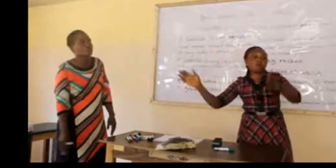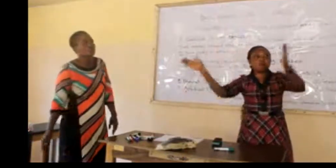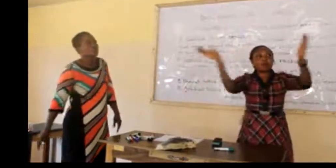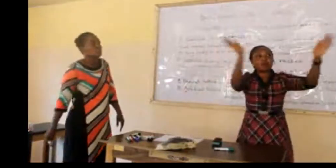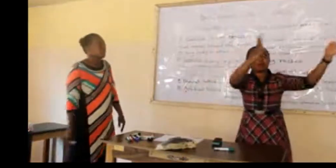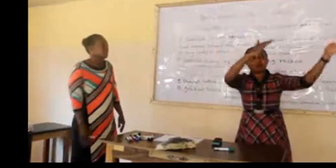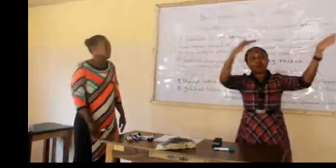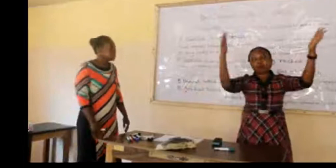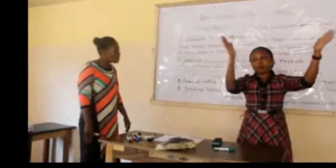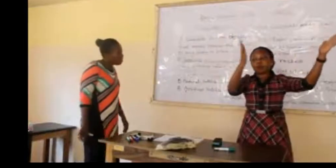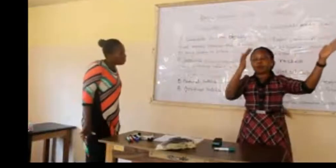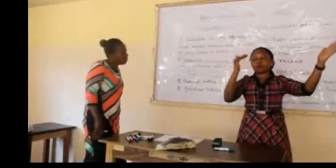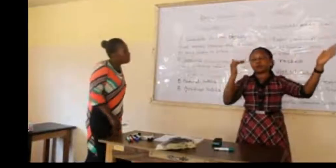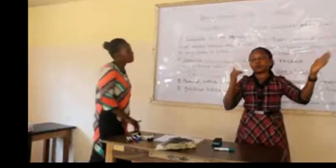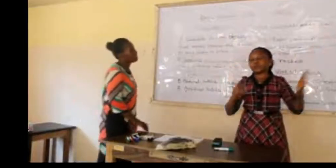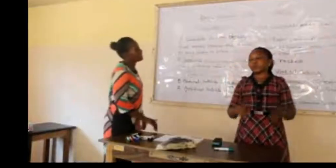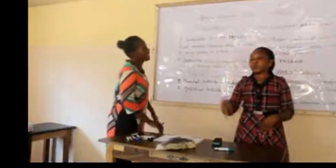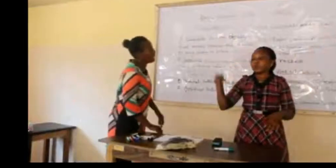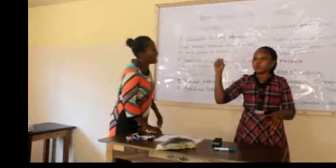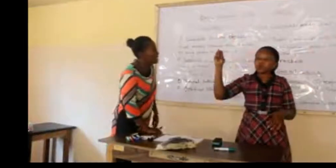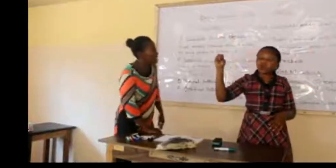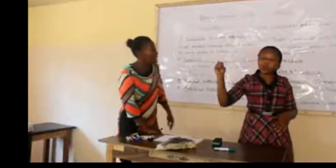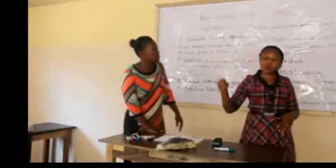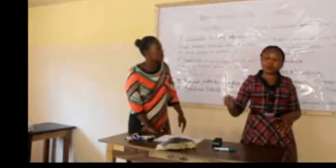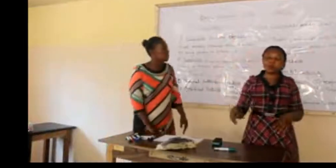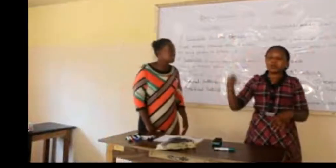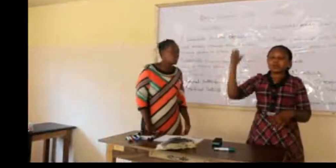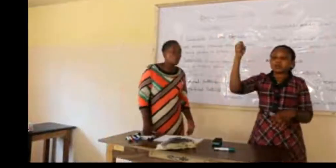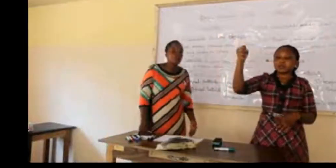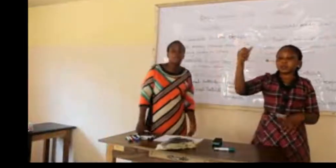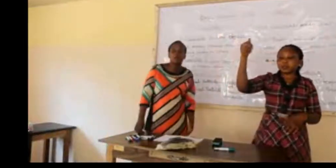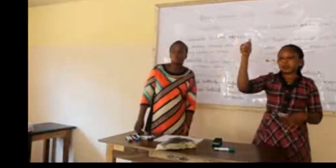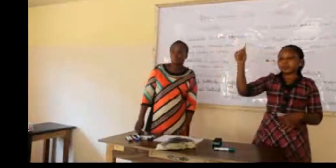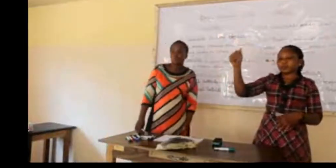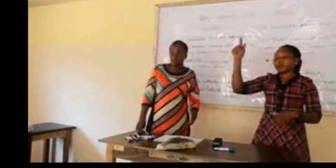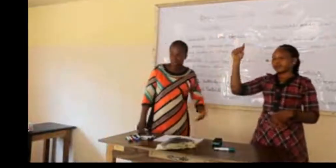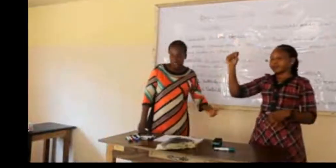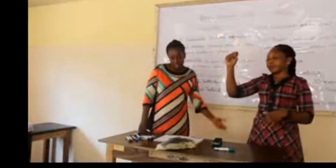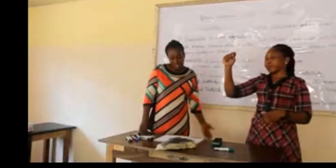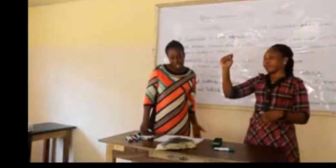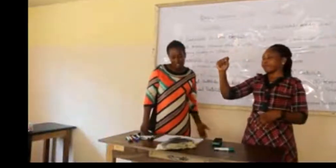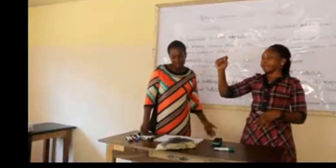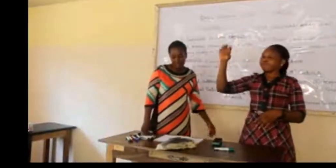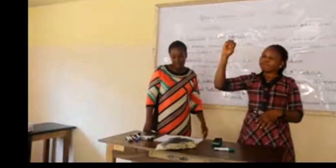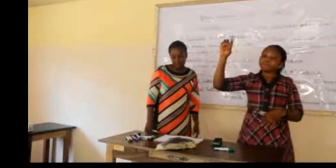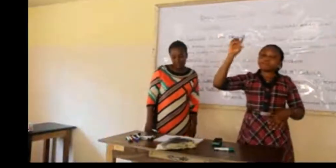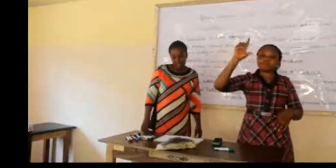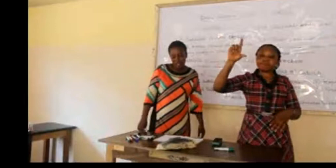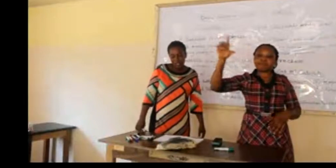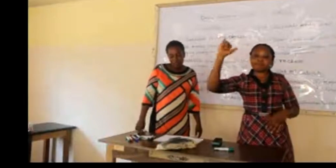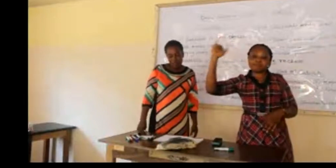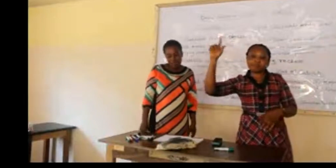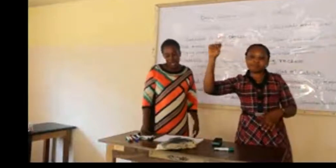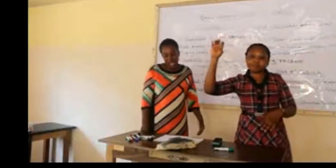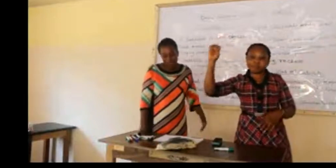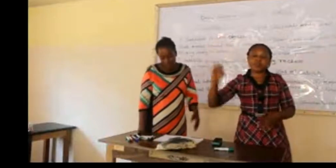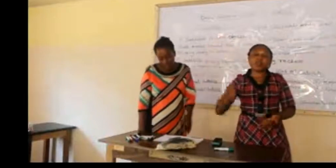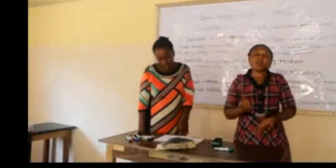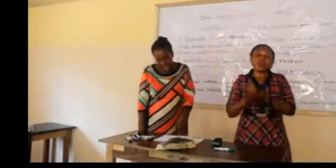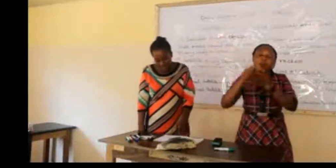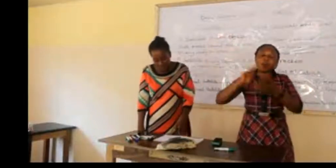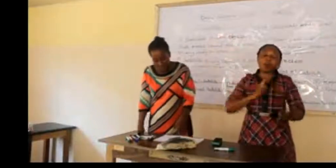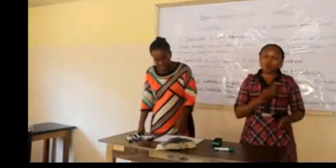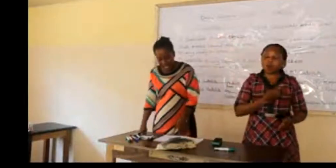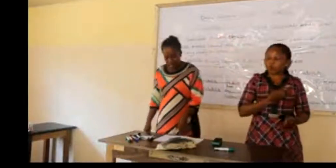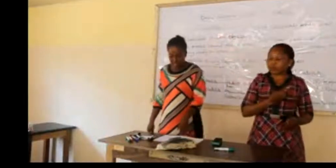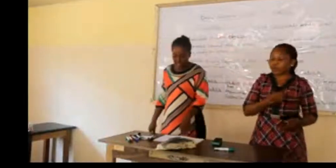you. So, satellite helps us in the weather forecast. We also have been